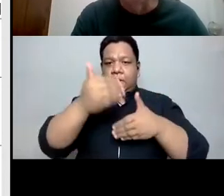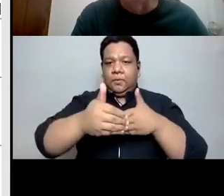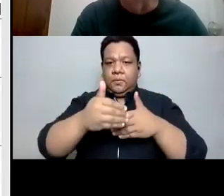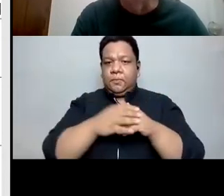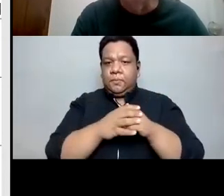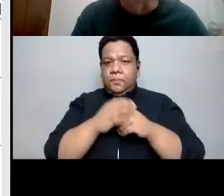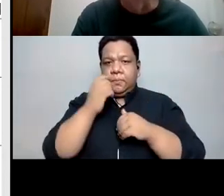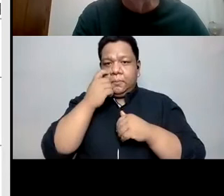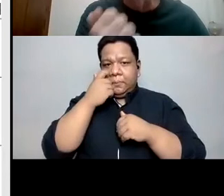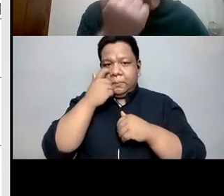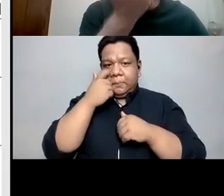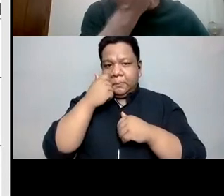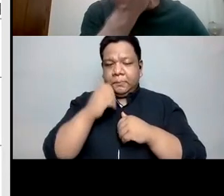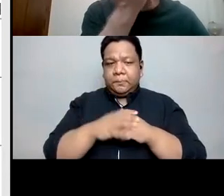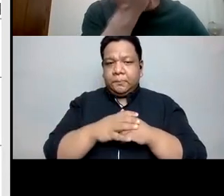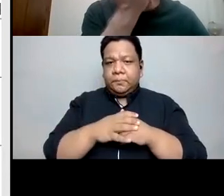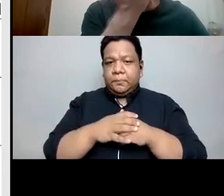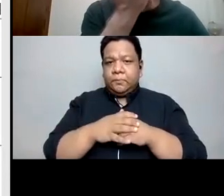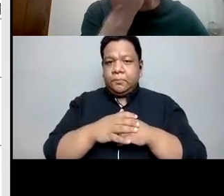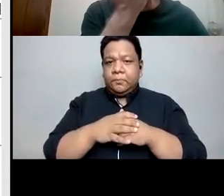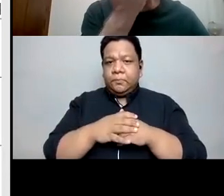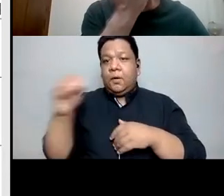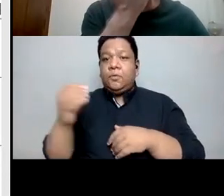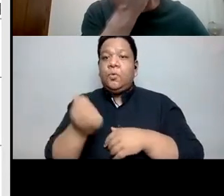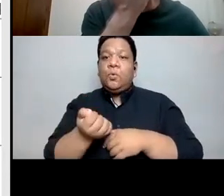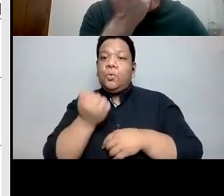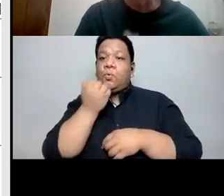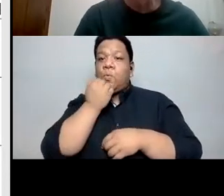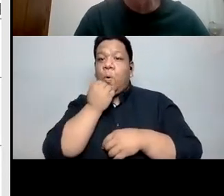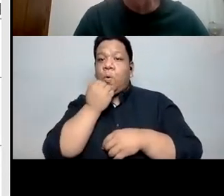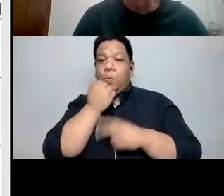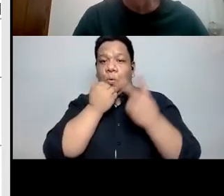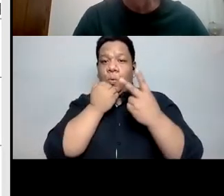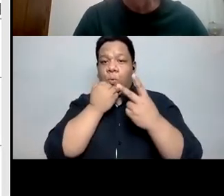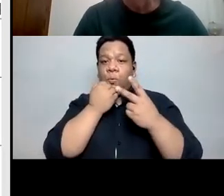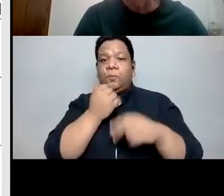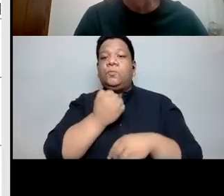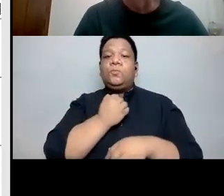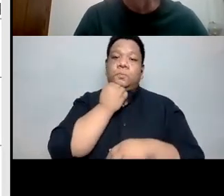And we also want to put wrong in the next chart.